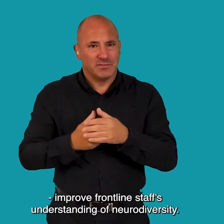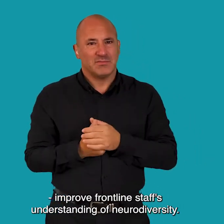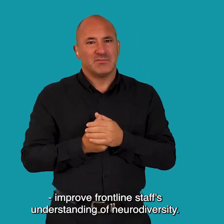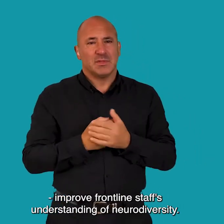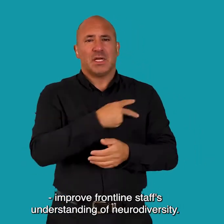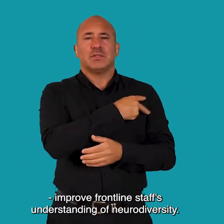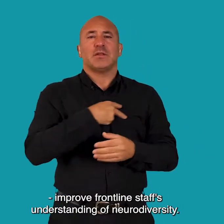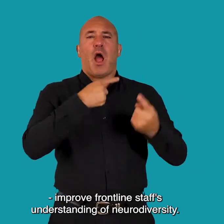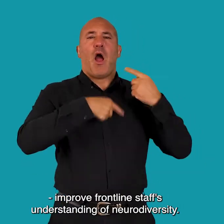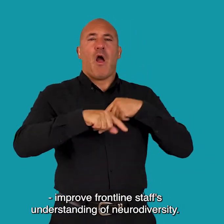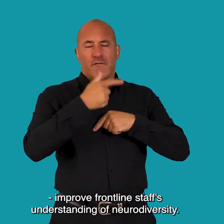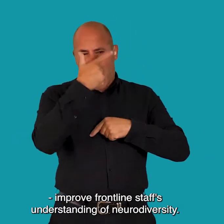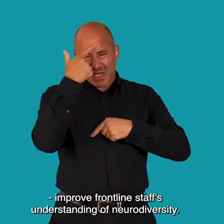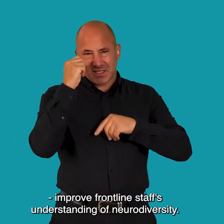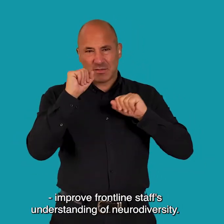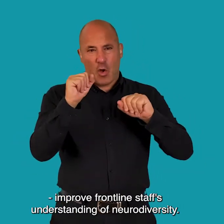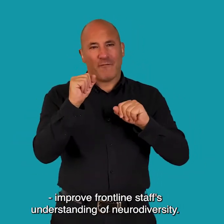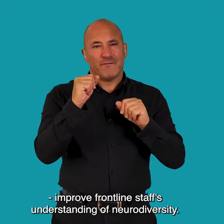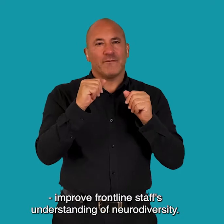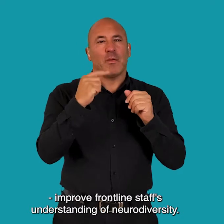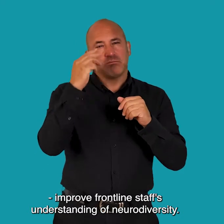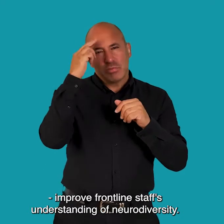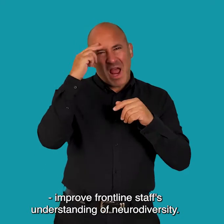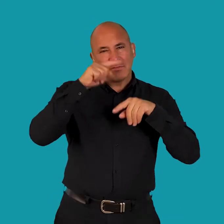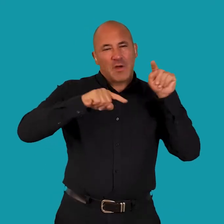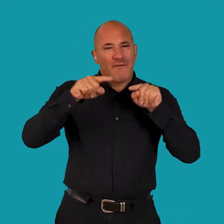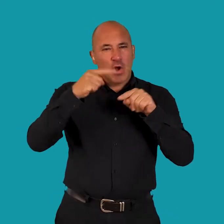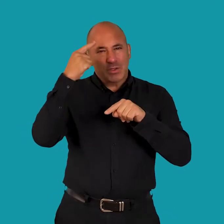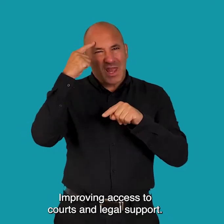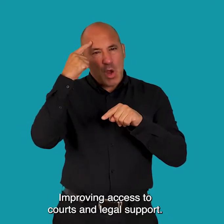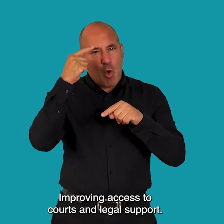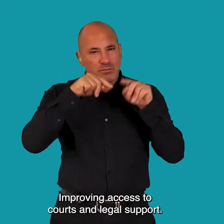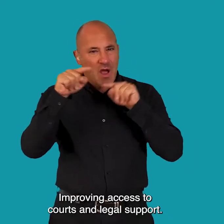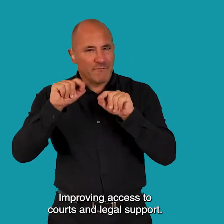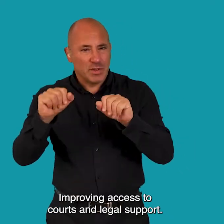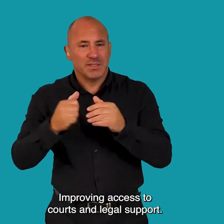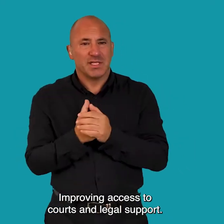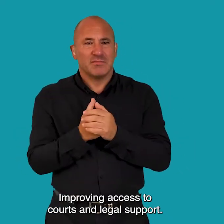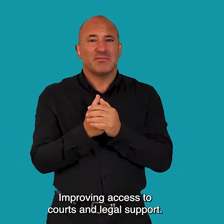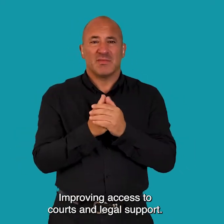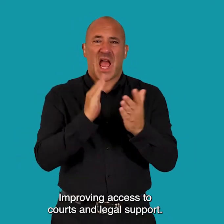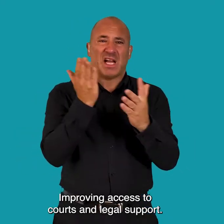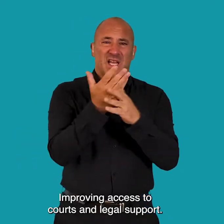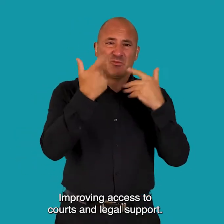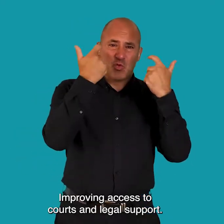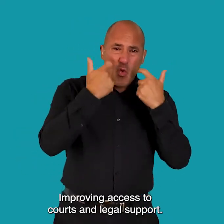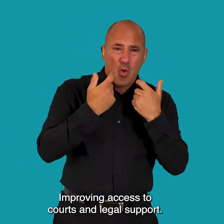staff's understanding of neurodiversity. Improving access to courts and legal